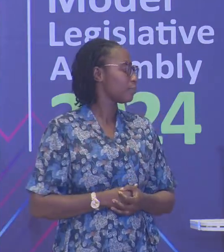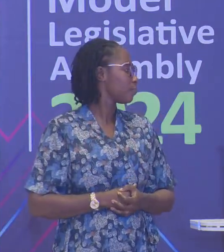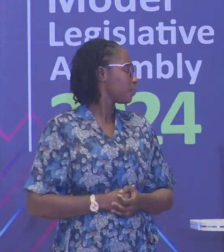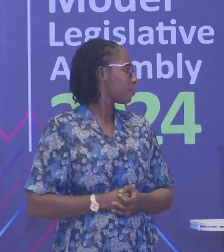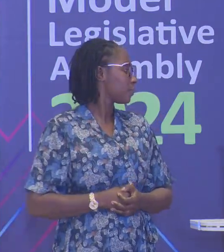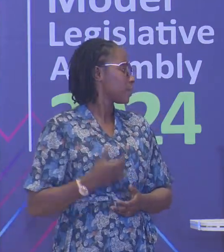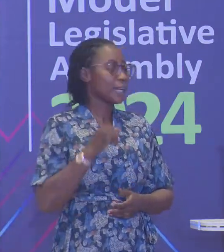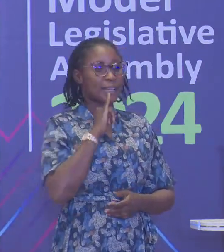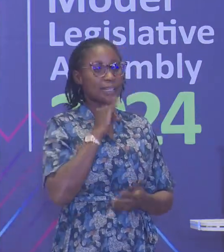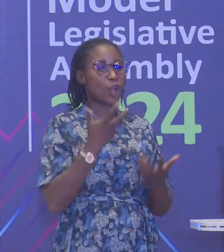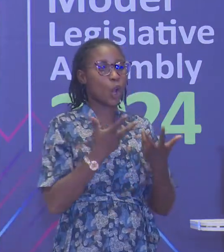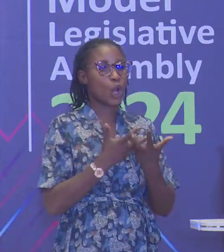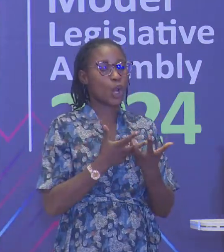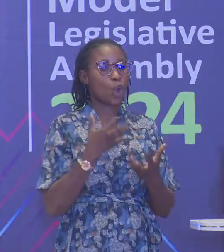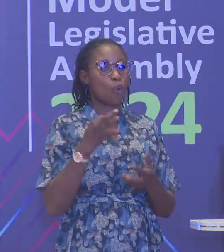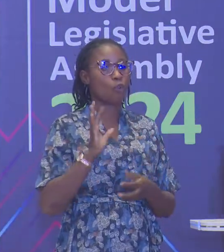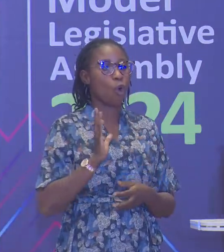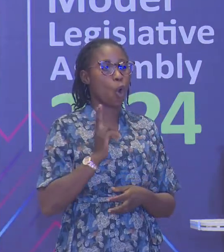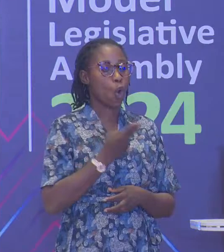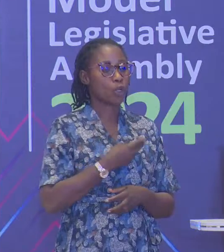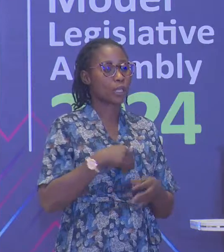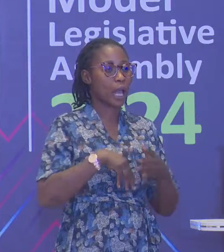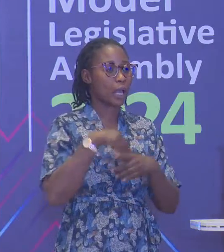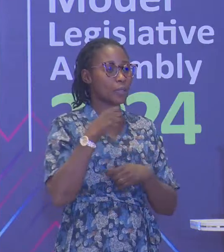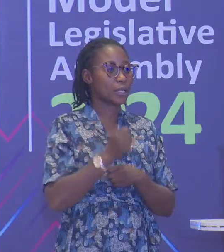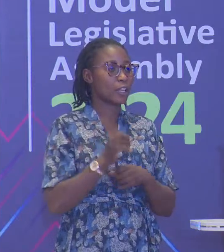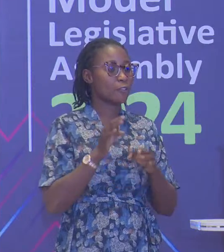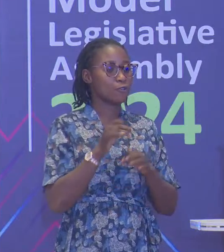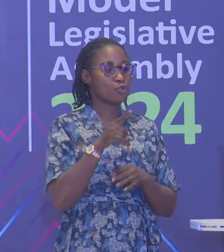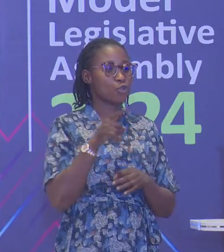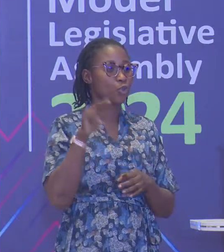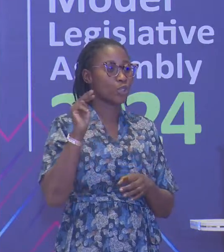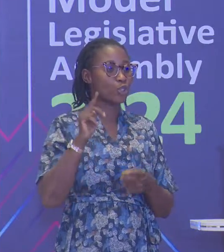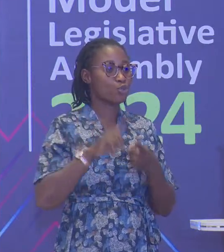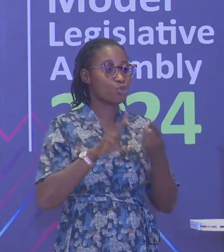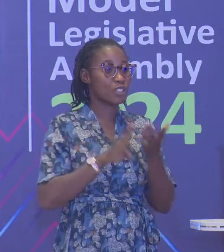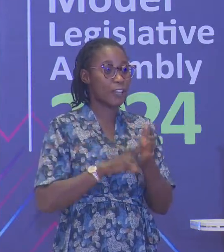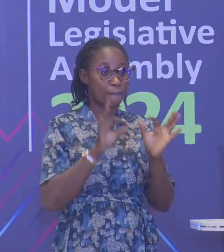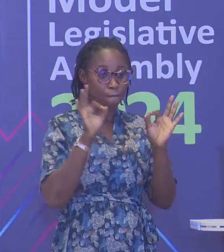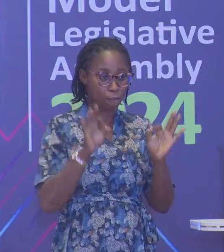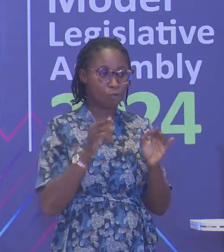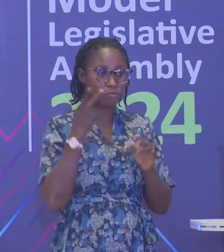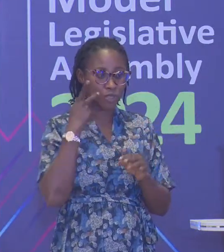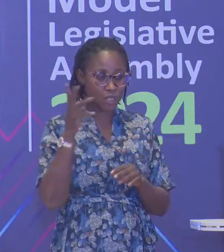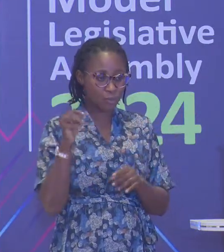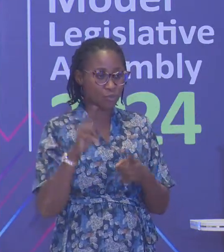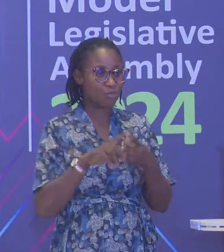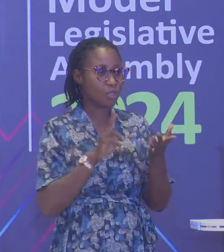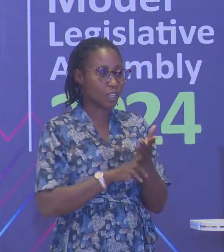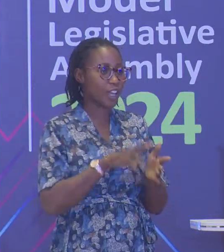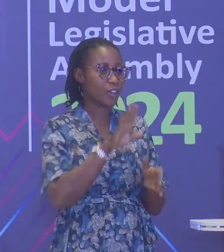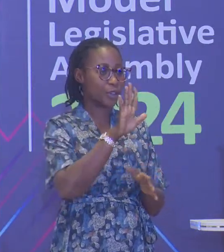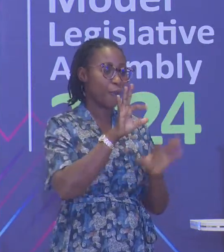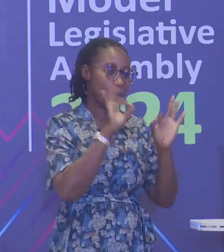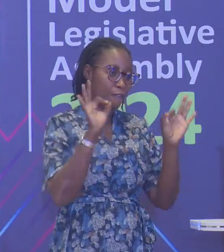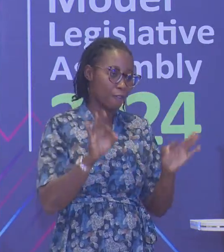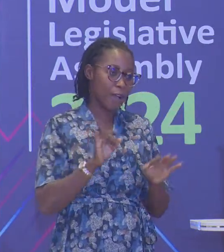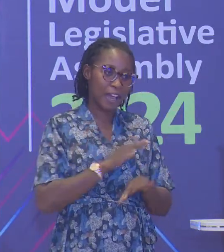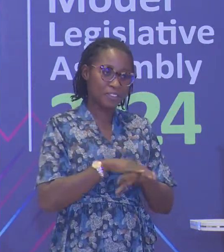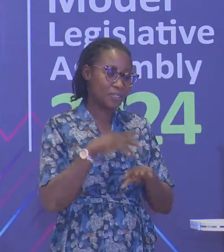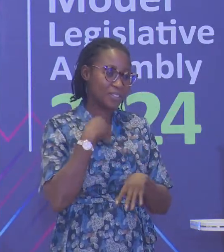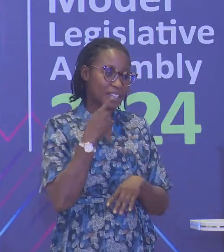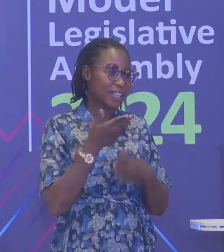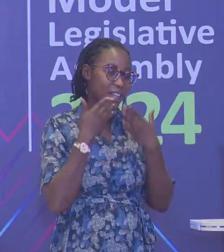There's a colleague of ours outside. Please, if you need to sign a phone, just see him and you can sign your phone. And I didn't say thank you